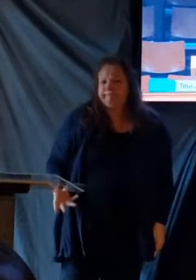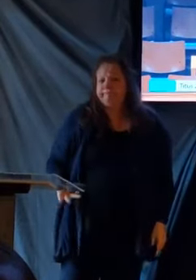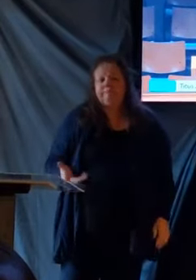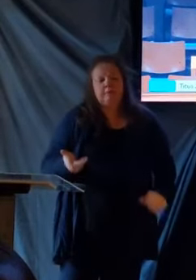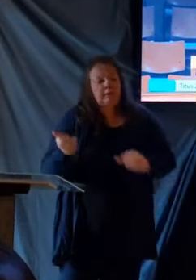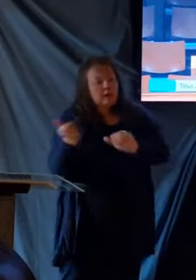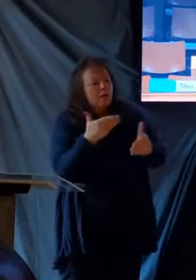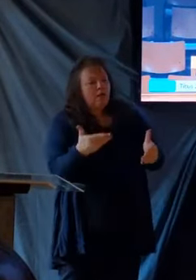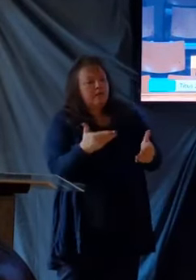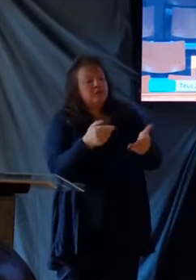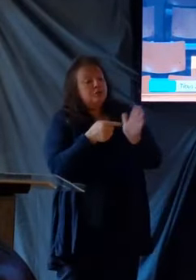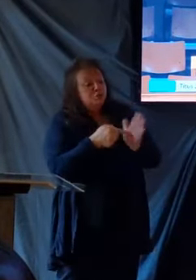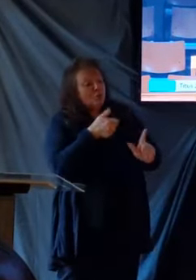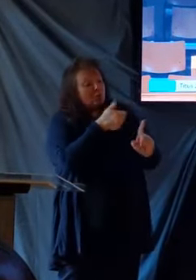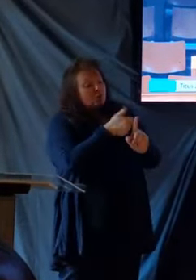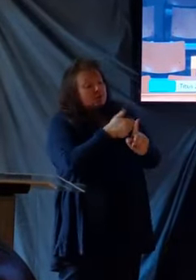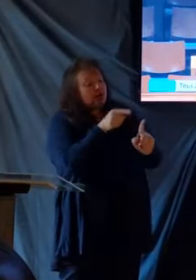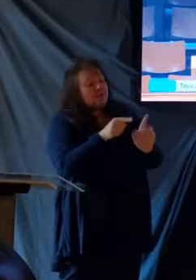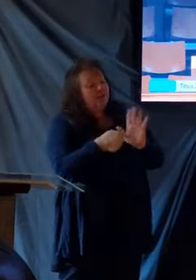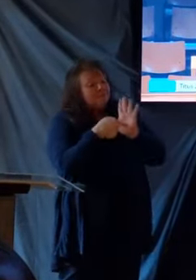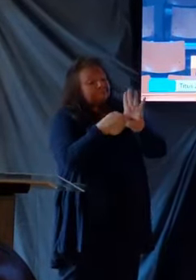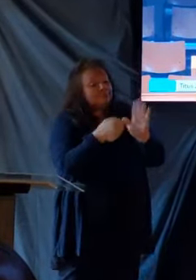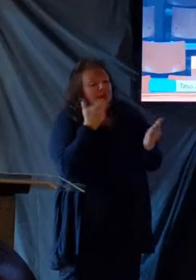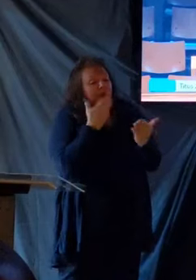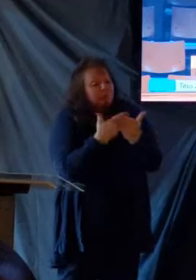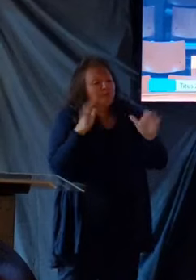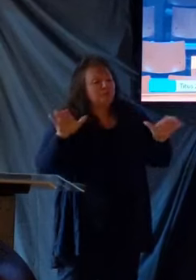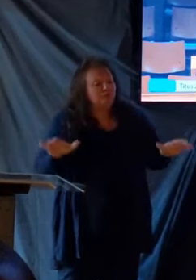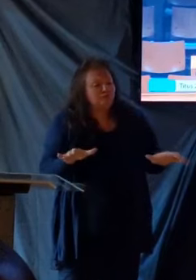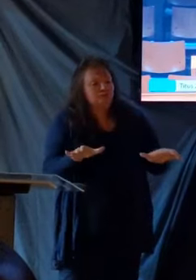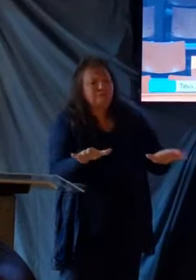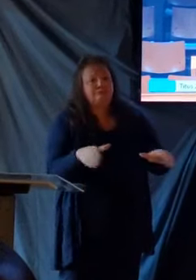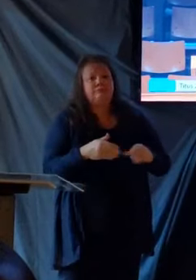In all things, show yourself to be an example of good deeds.